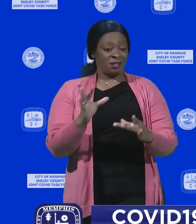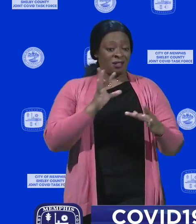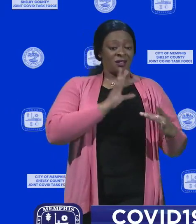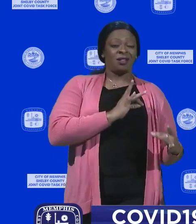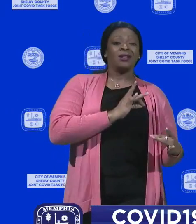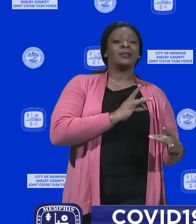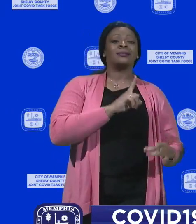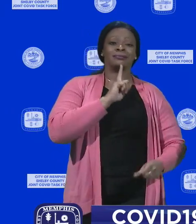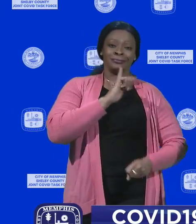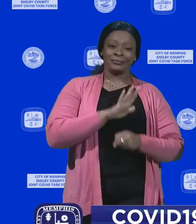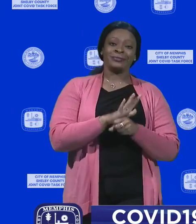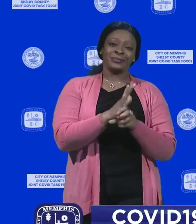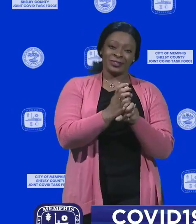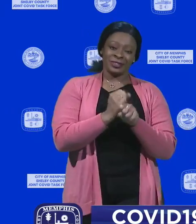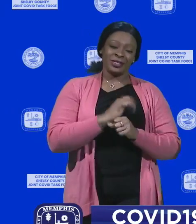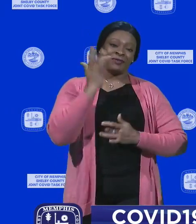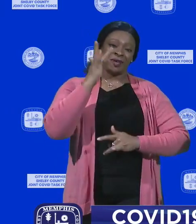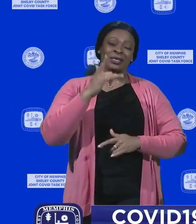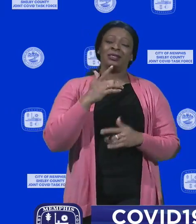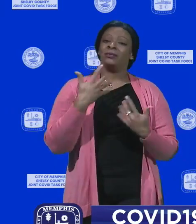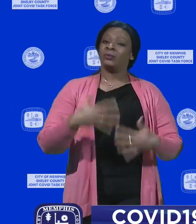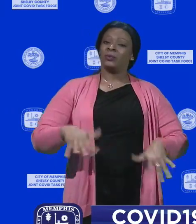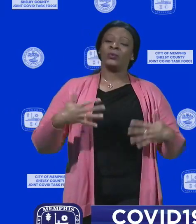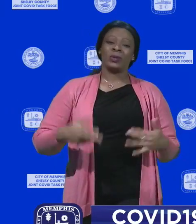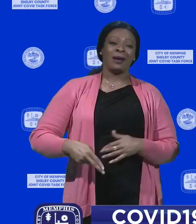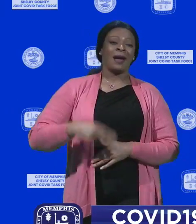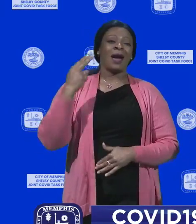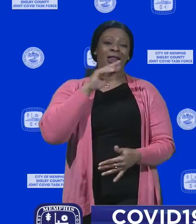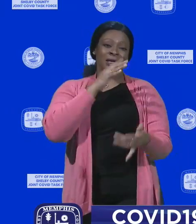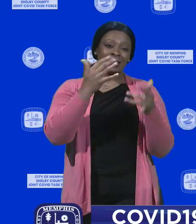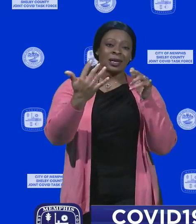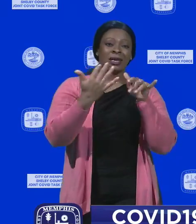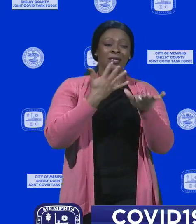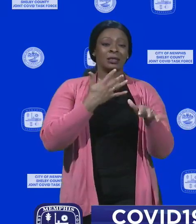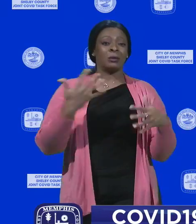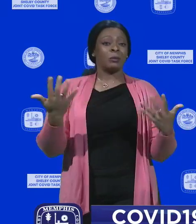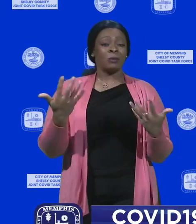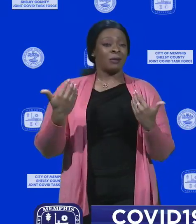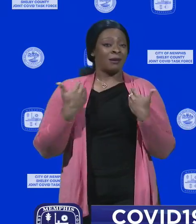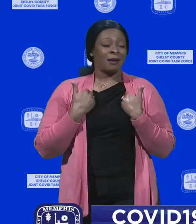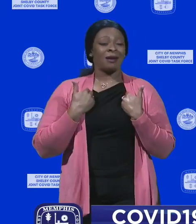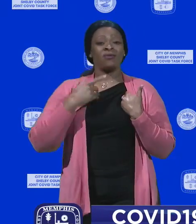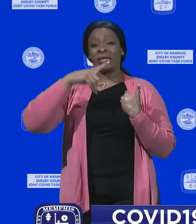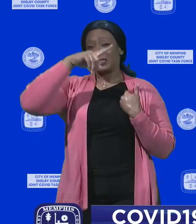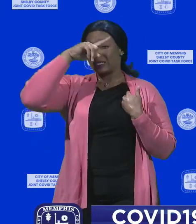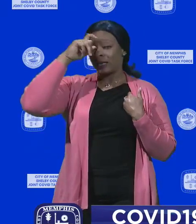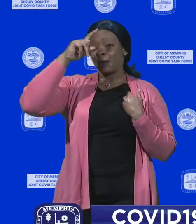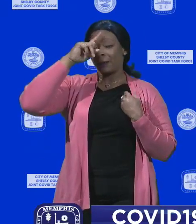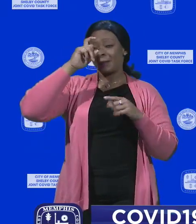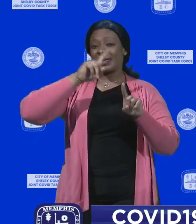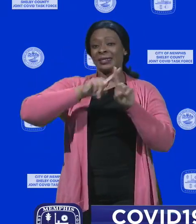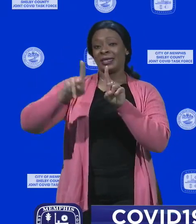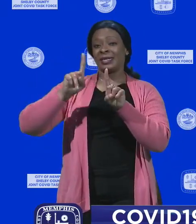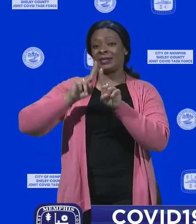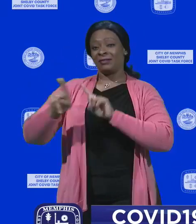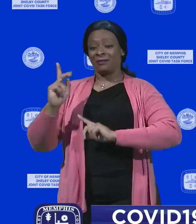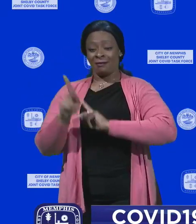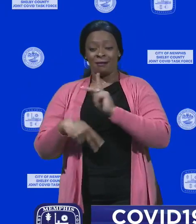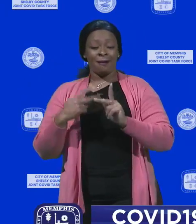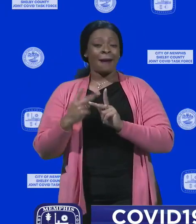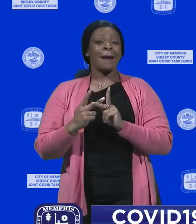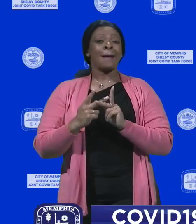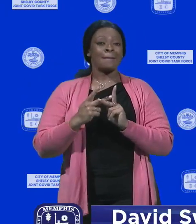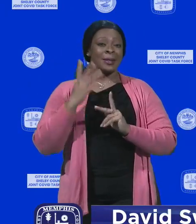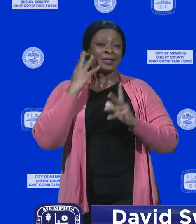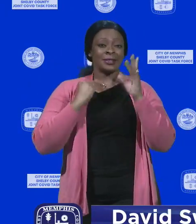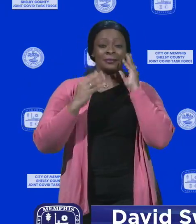guaranteed to get it. It's so contagious. And so what we're going to have is a summer of different experiences,